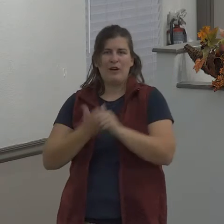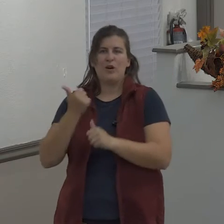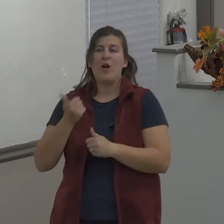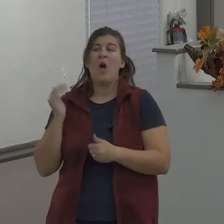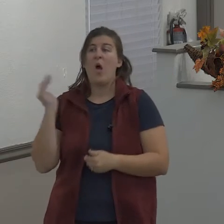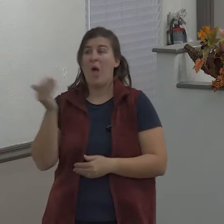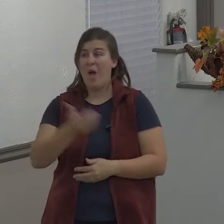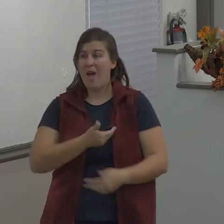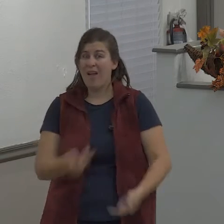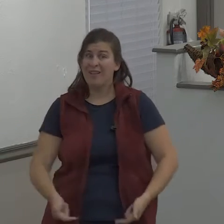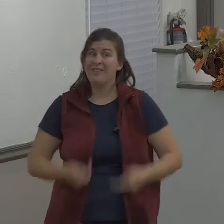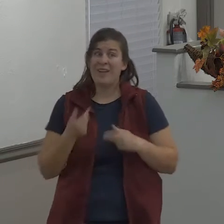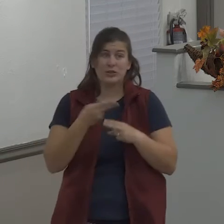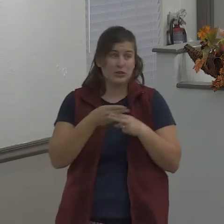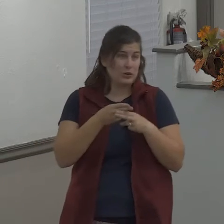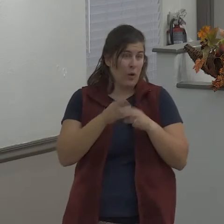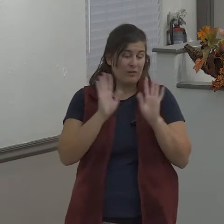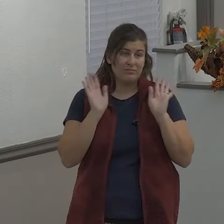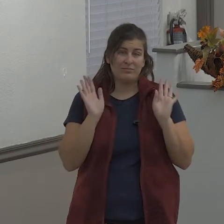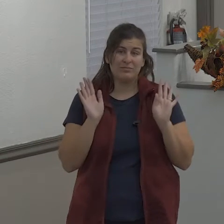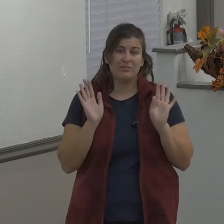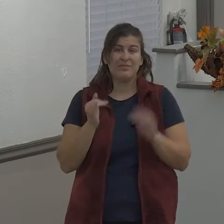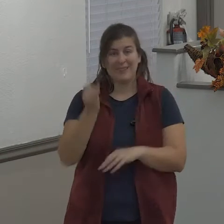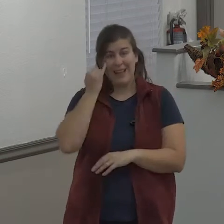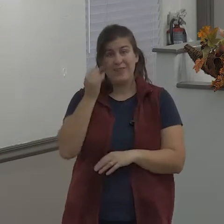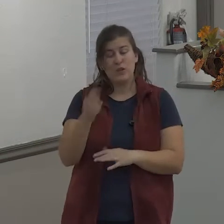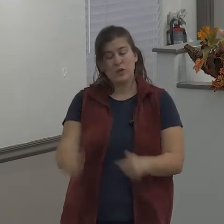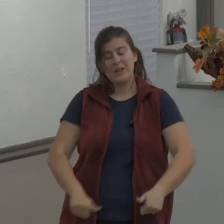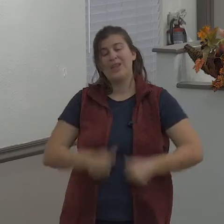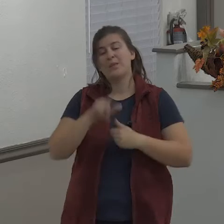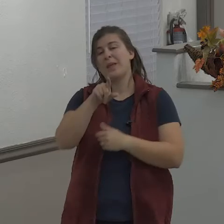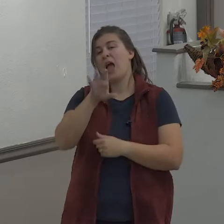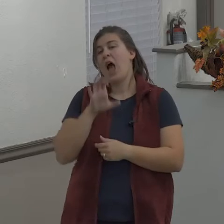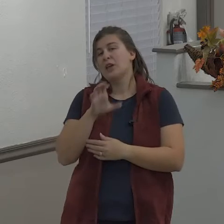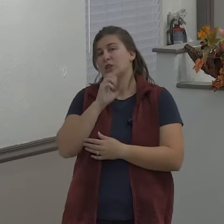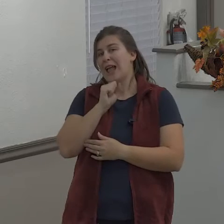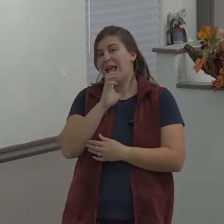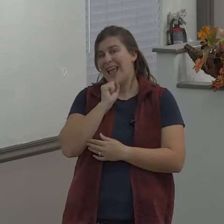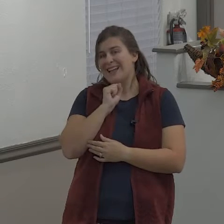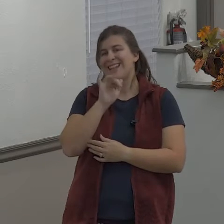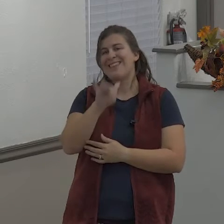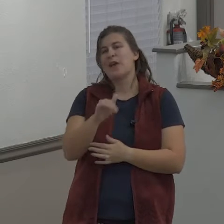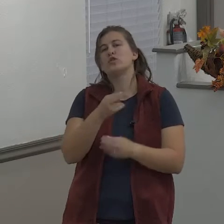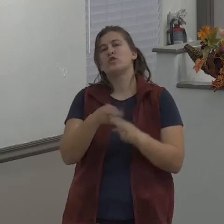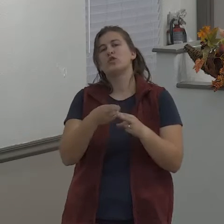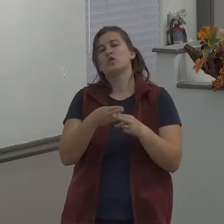You see, this life is very short. If you lived to be 100, that was a short life